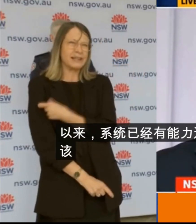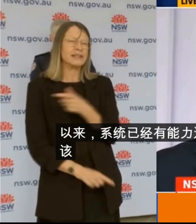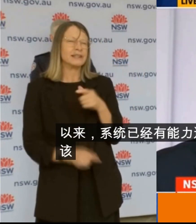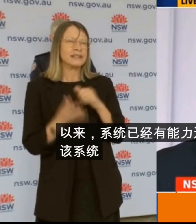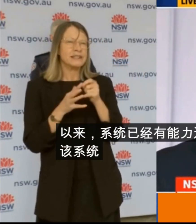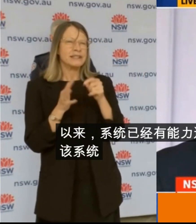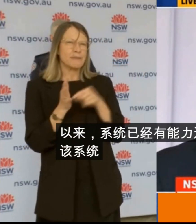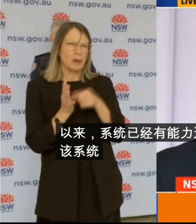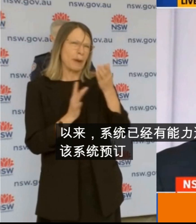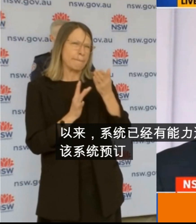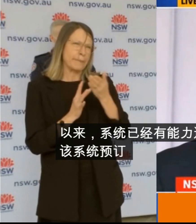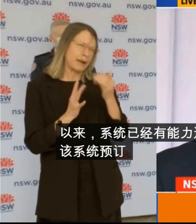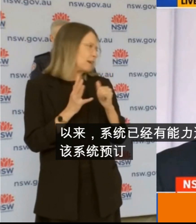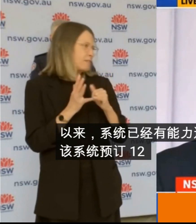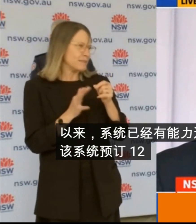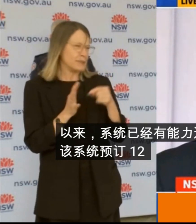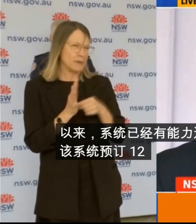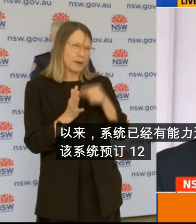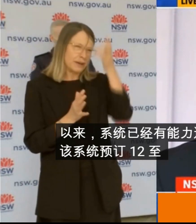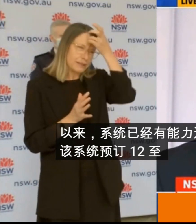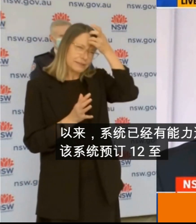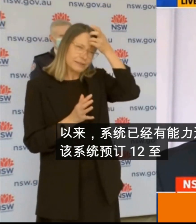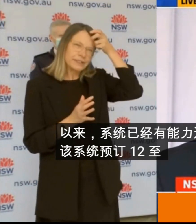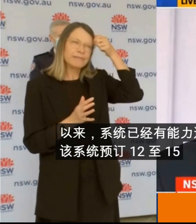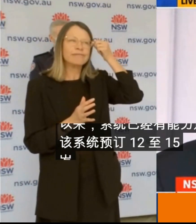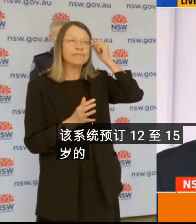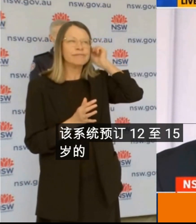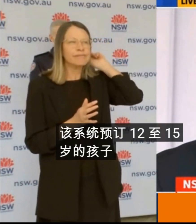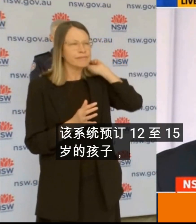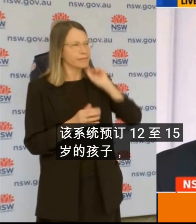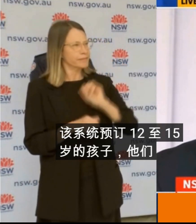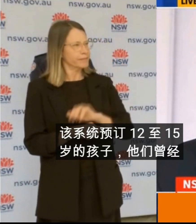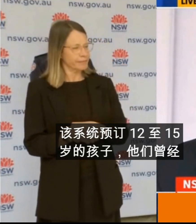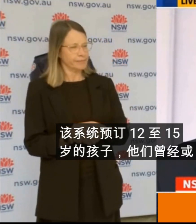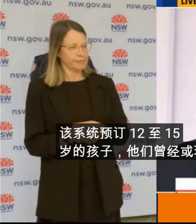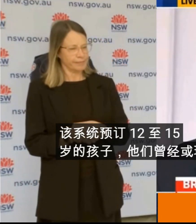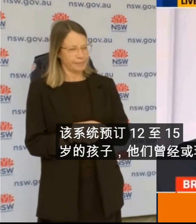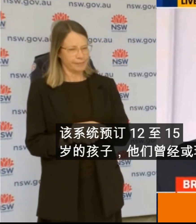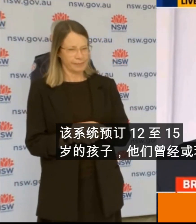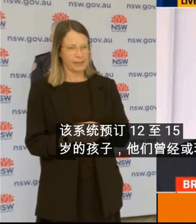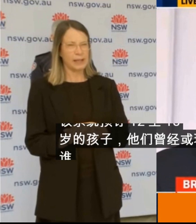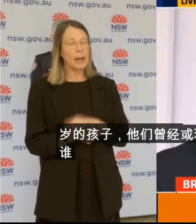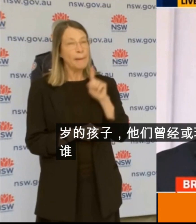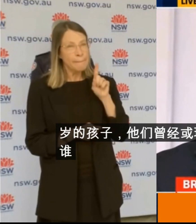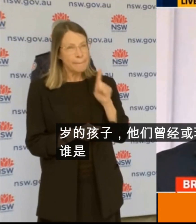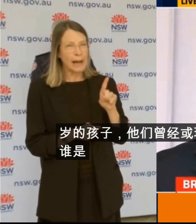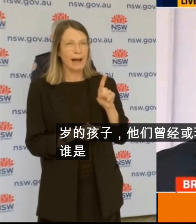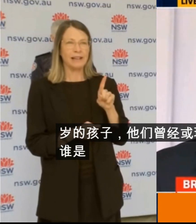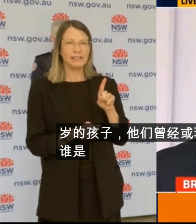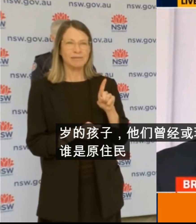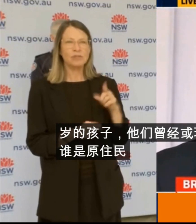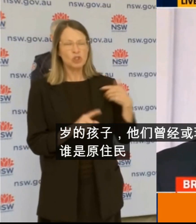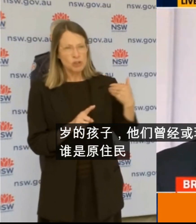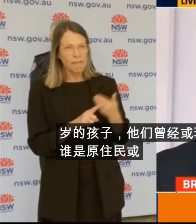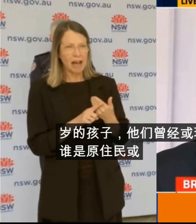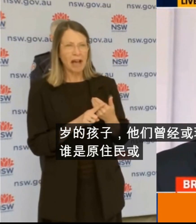the system to book 12 to 15-year-olds who were, or are, I should say, who are Aboriginal,